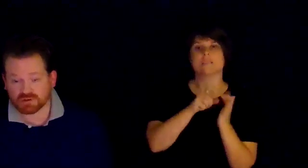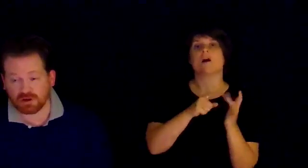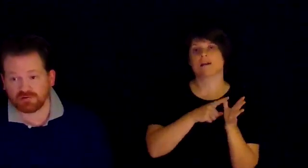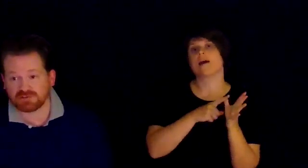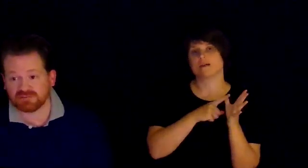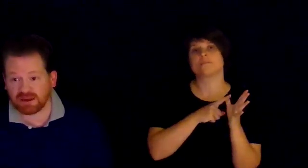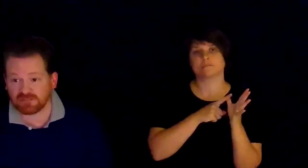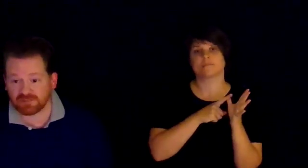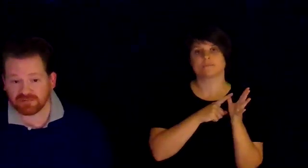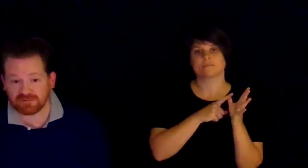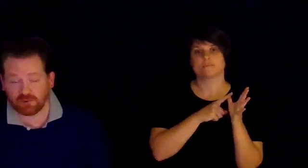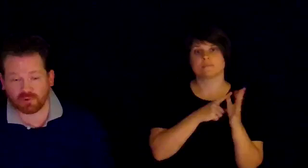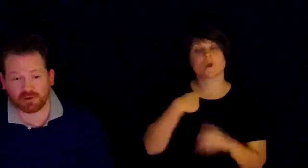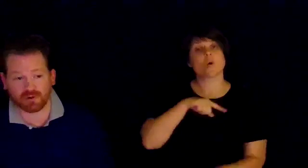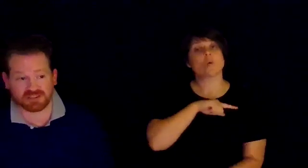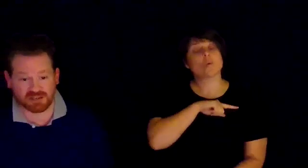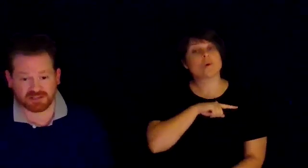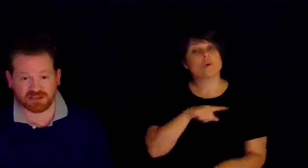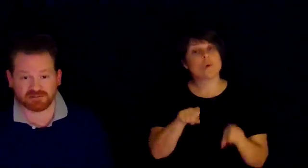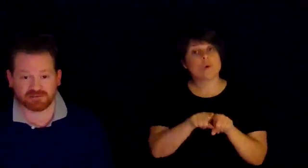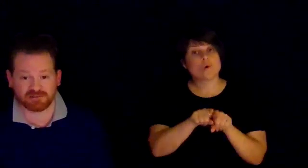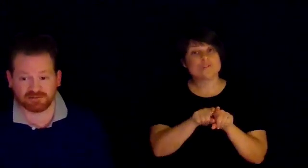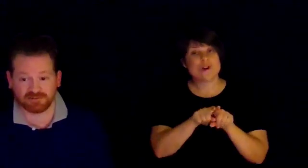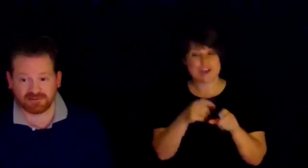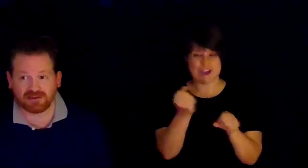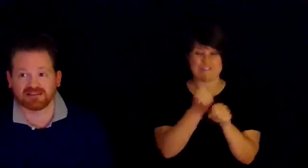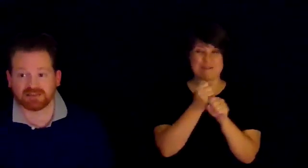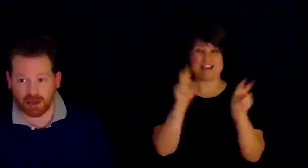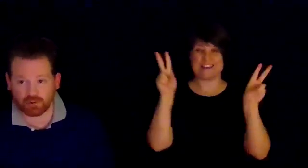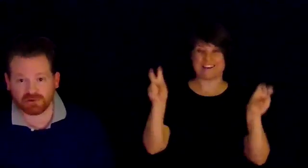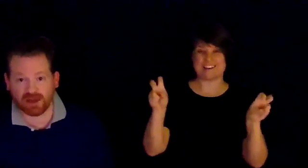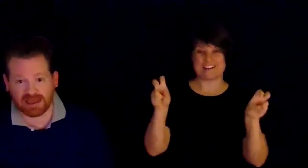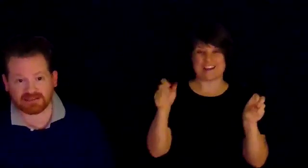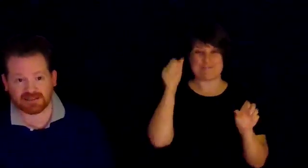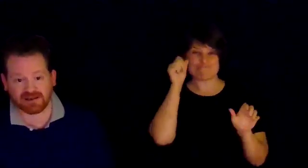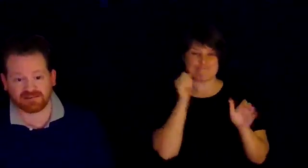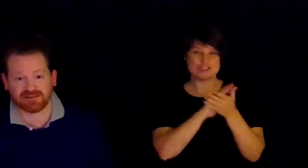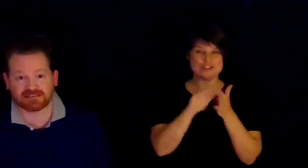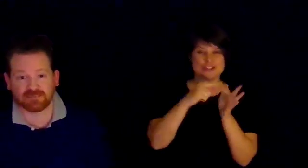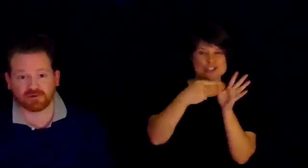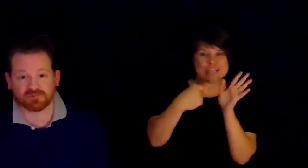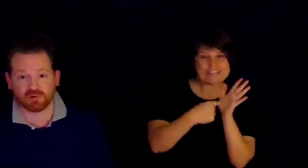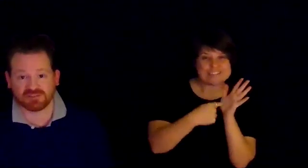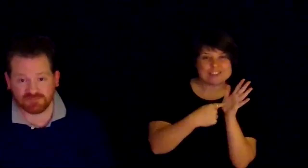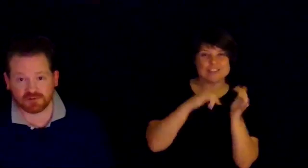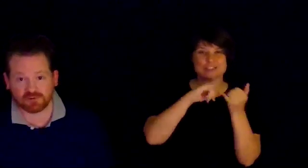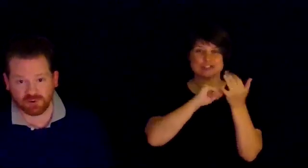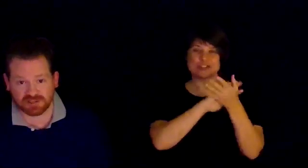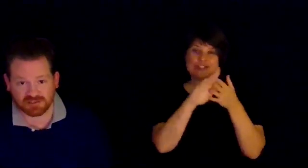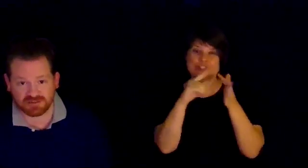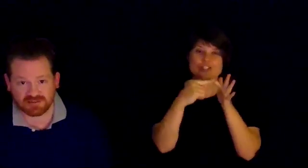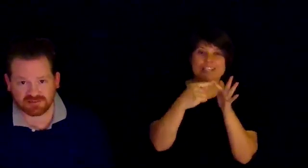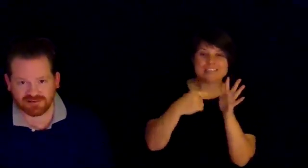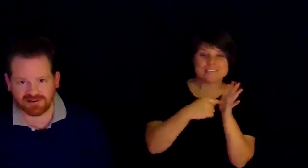We also develop what we call a cheat sheet to help you answer some of those more